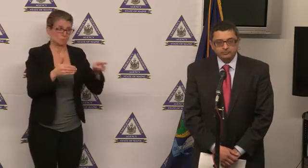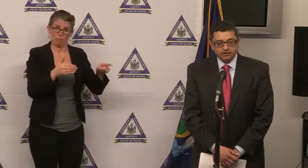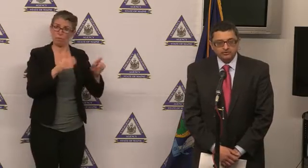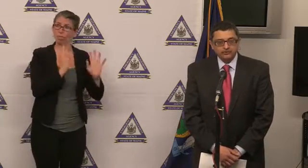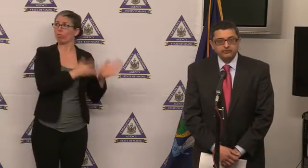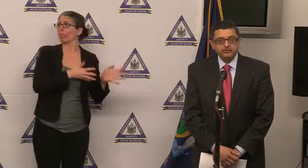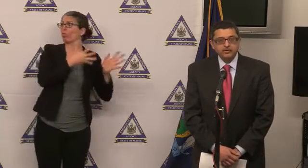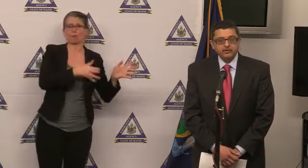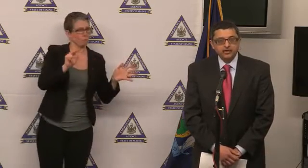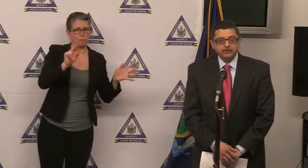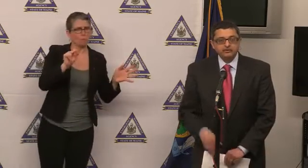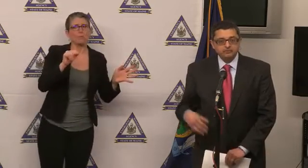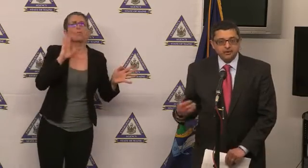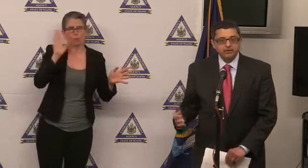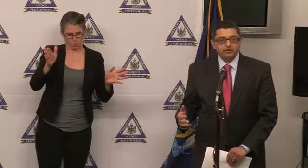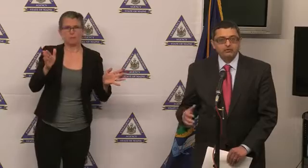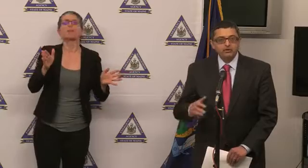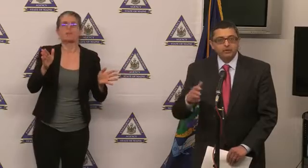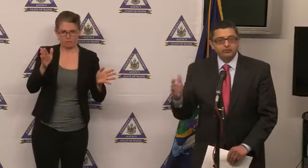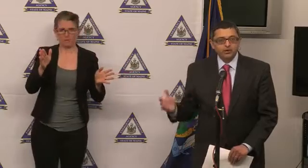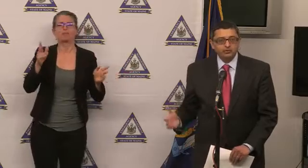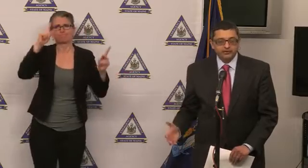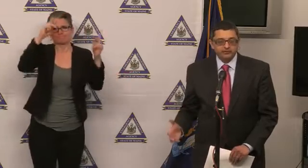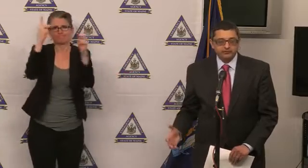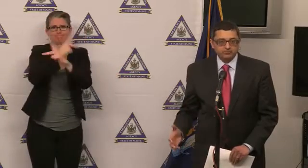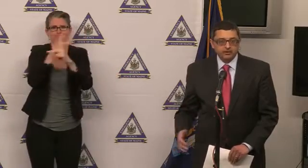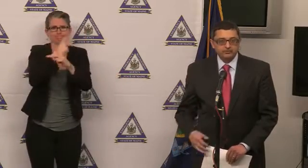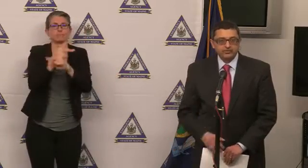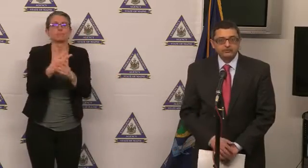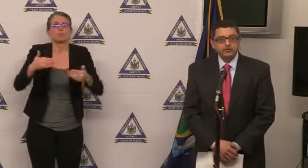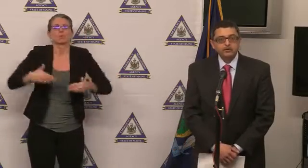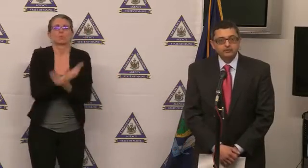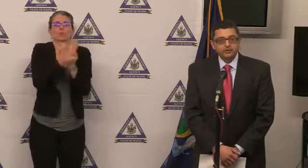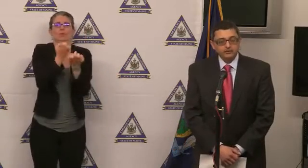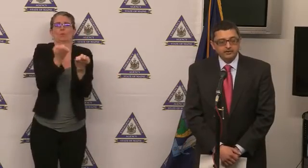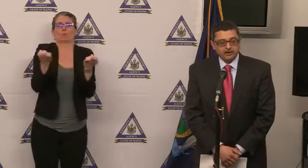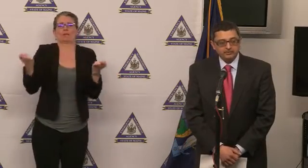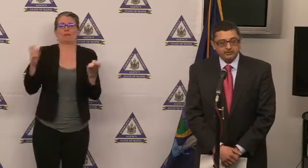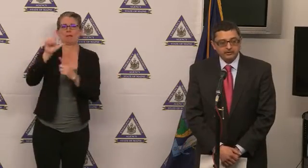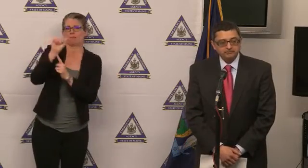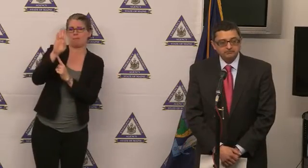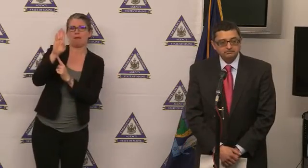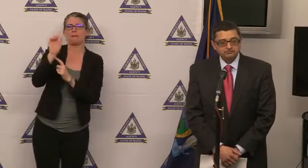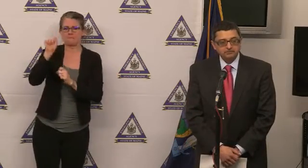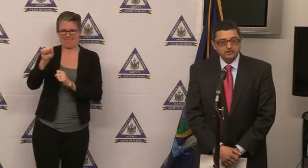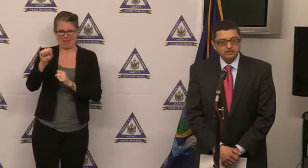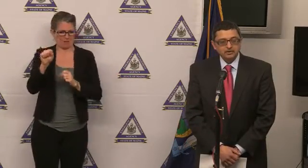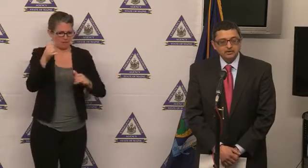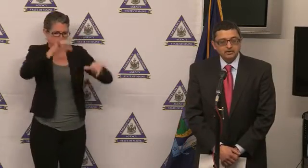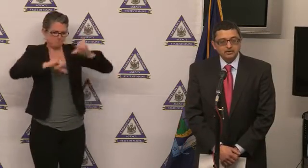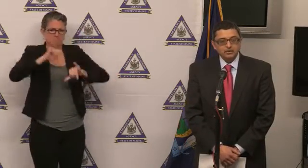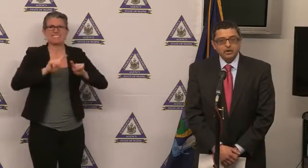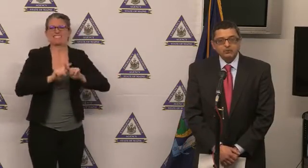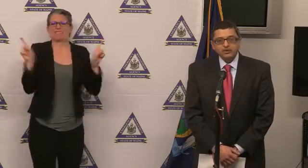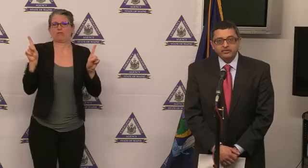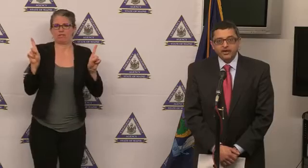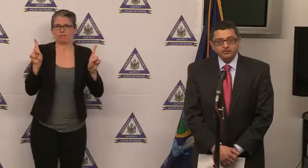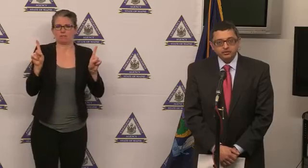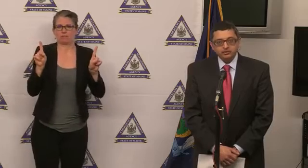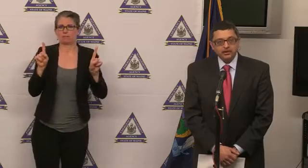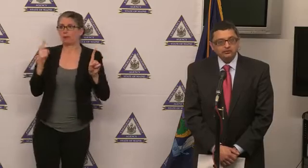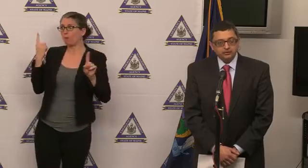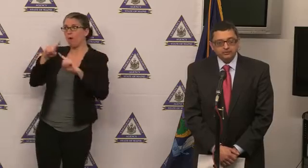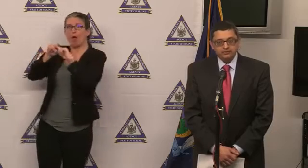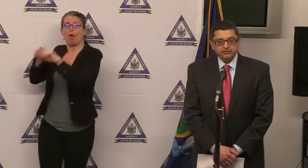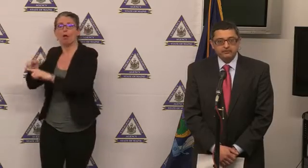extraction process that is a part of the overall testing process for COVID-19. We hope that that